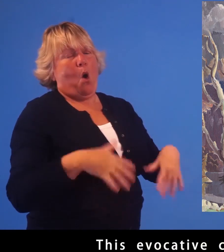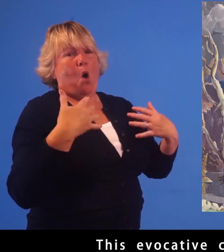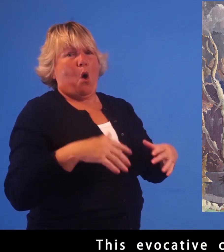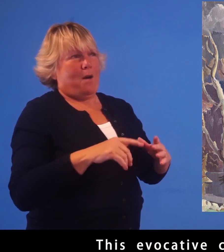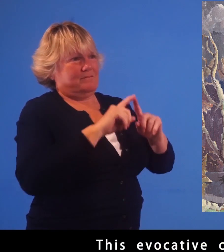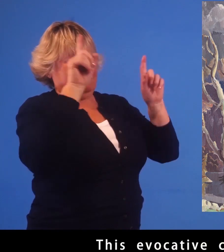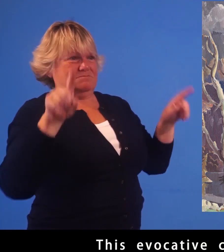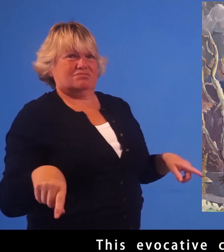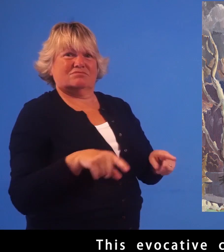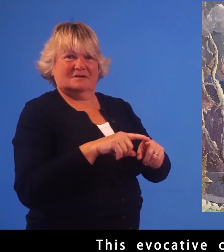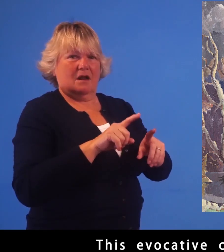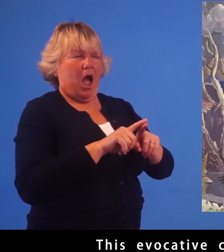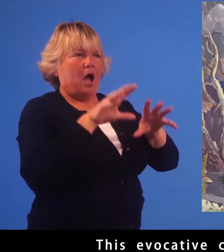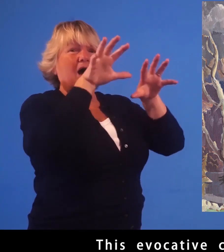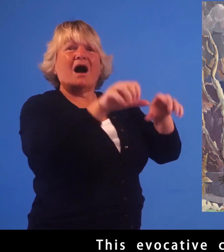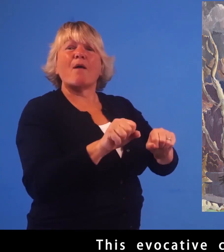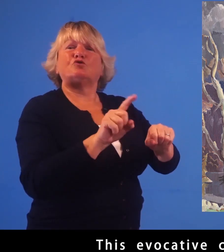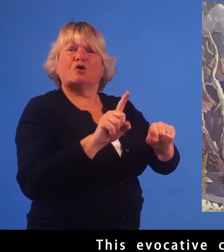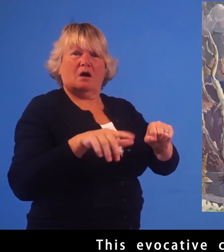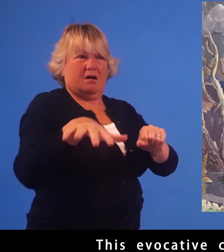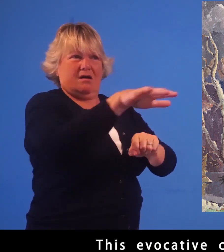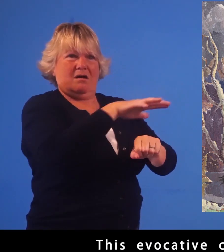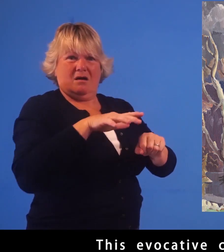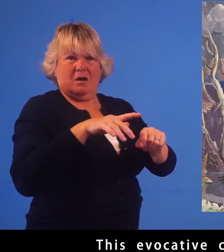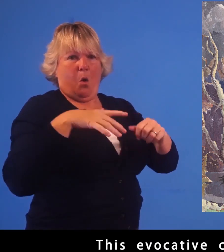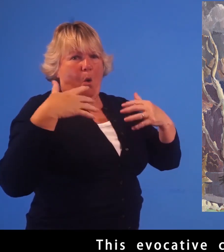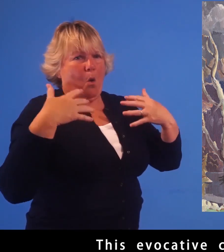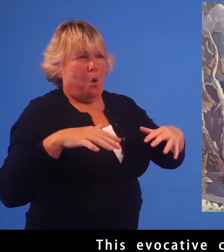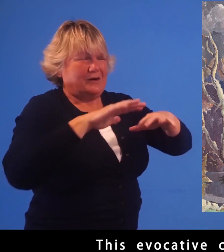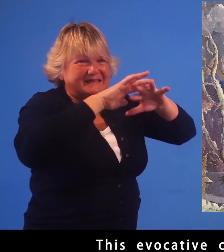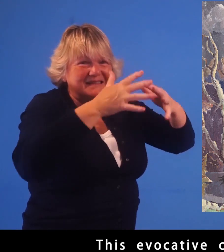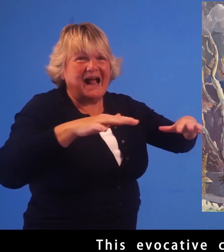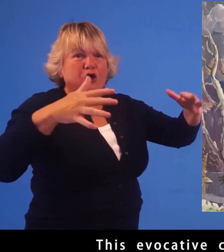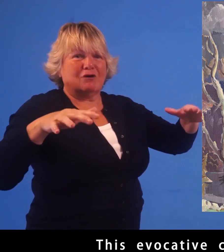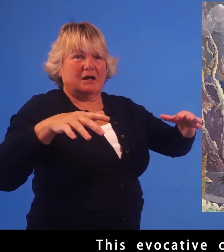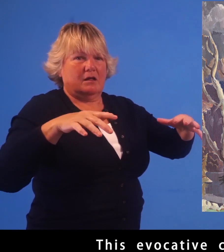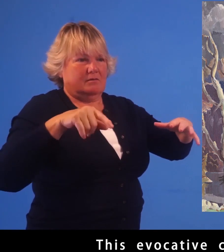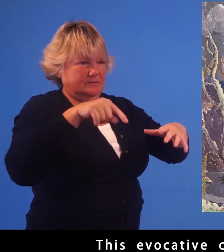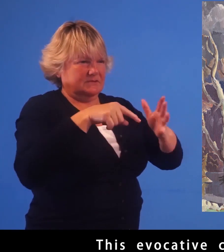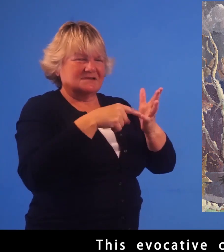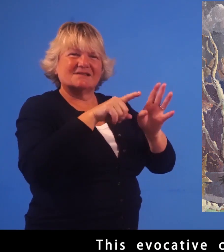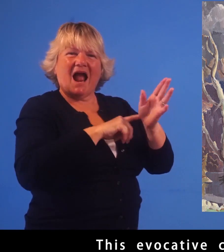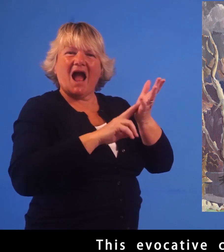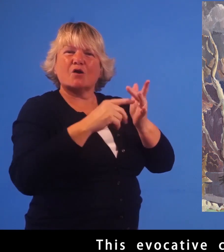This evocative canvas captures the dramatic scenery surrounding Tainault.